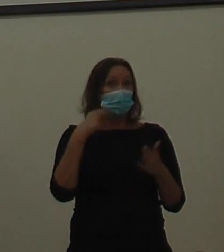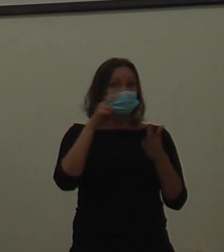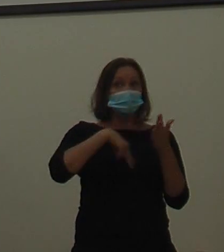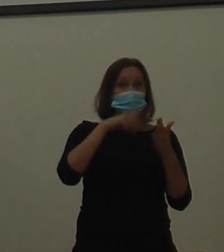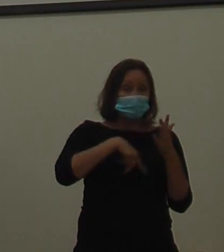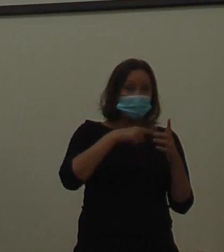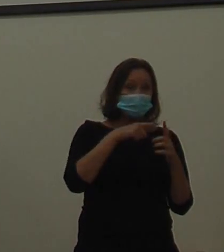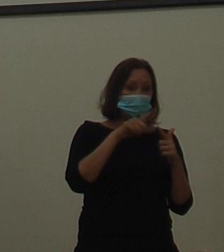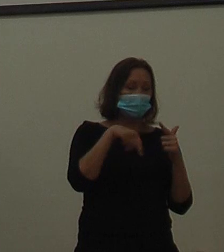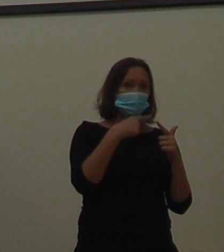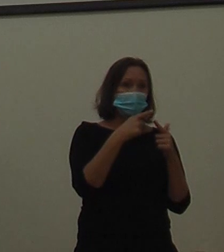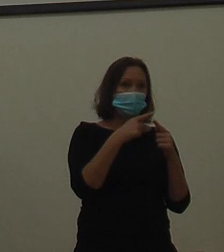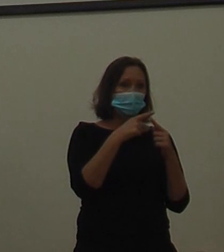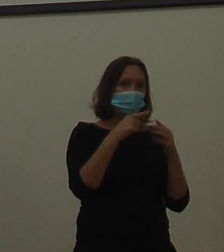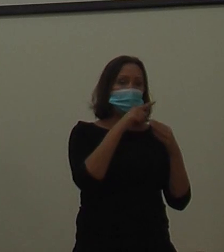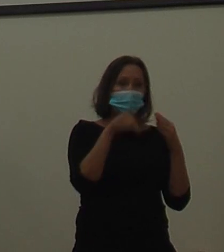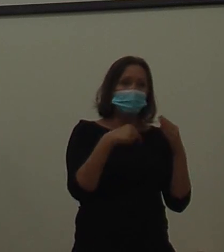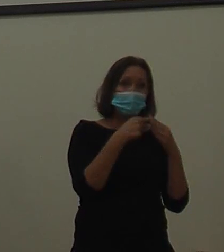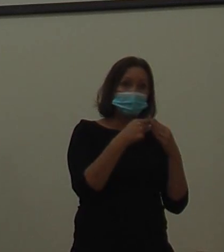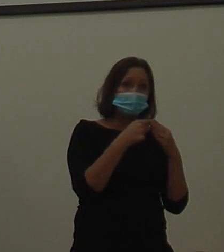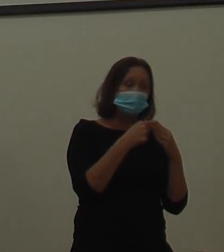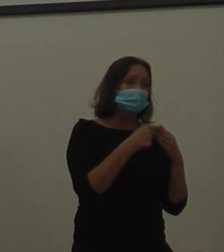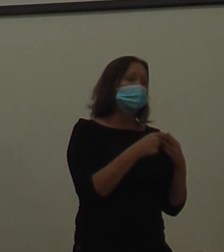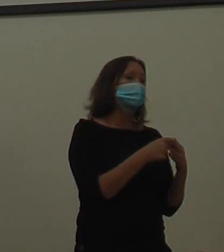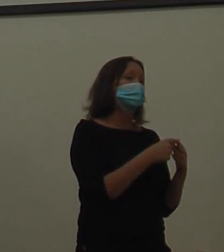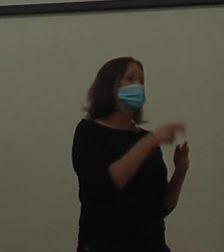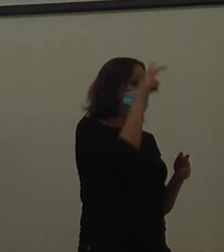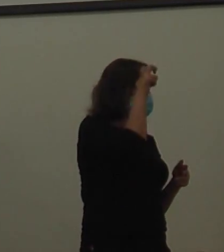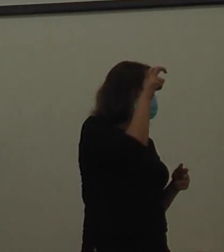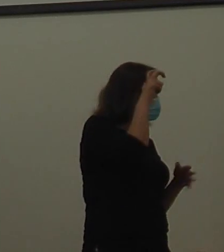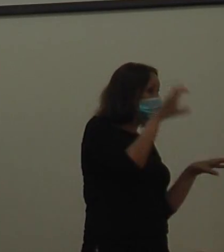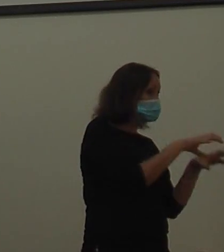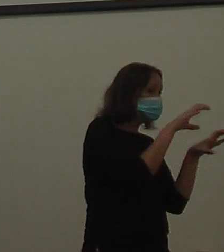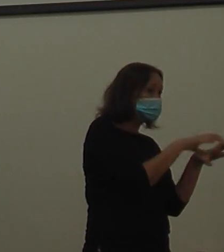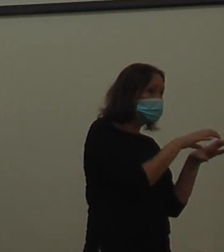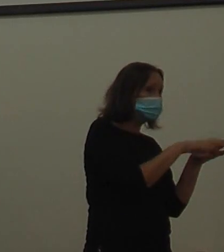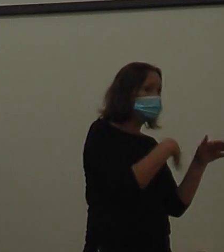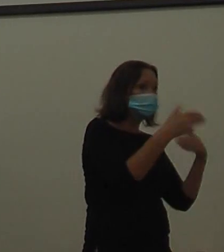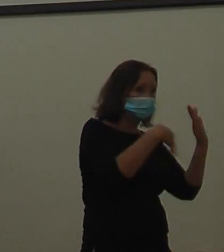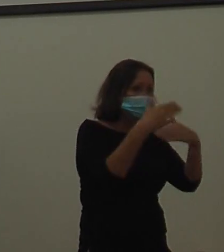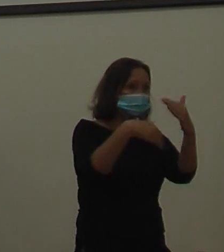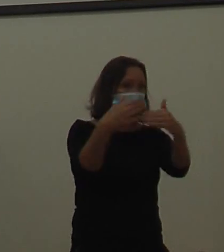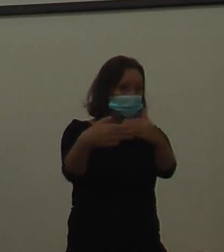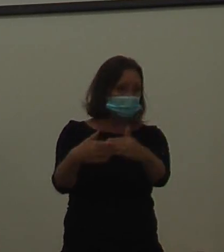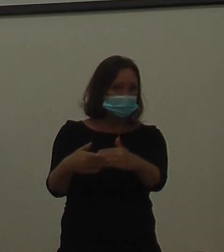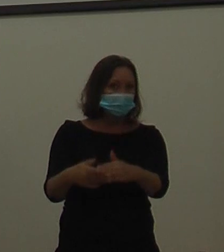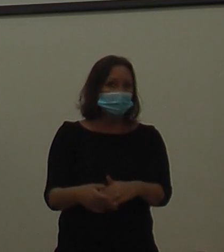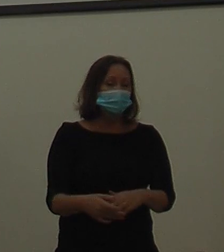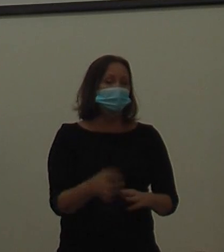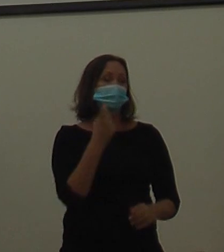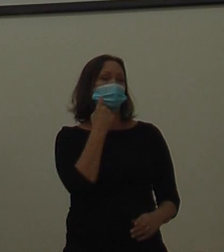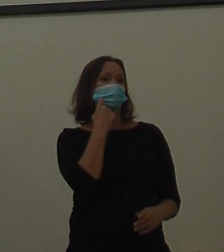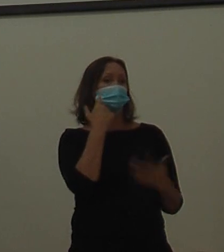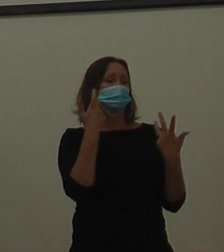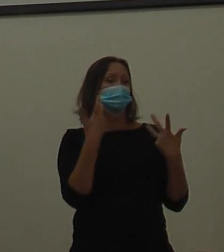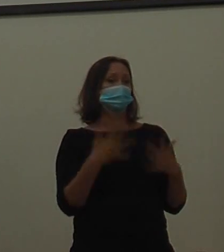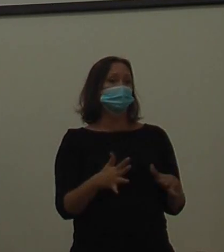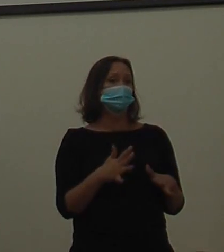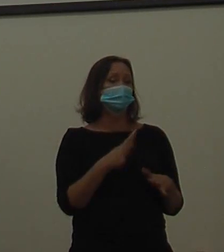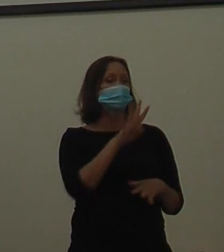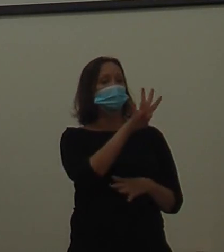how they became evil and repented and all, they just went through a period of 40 years of